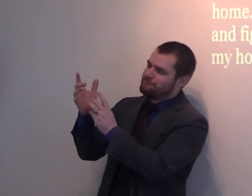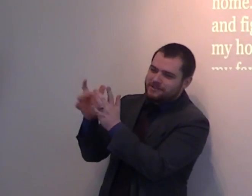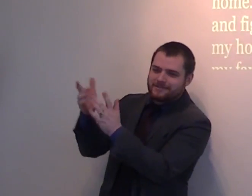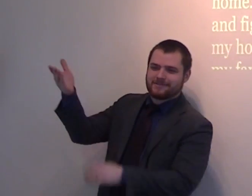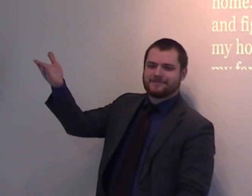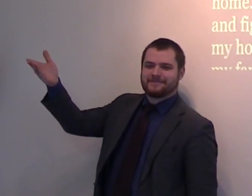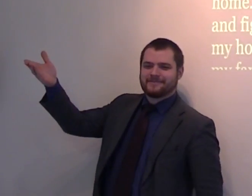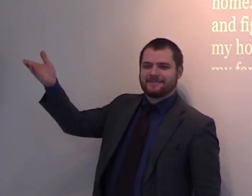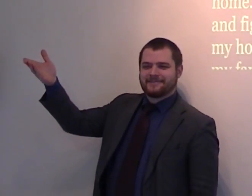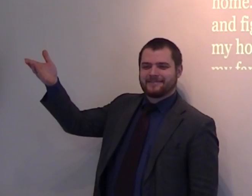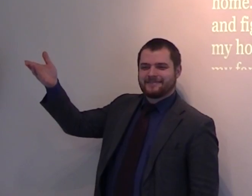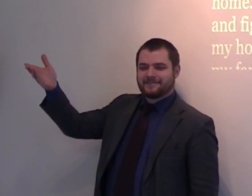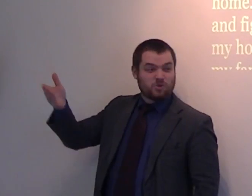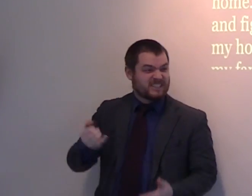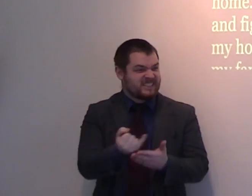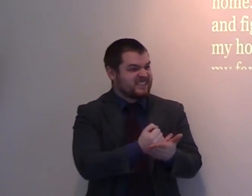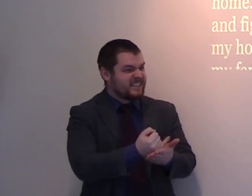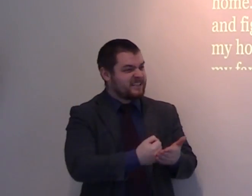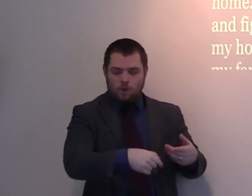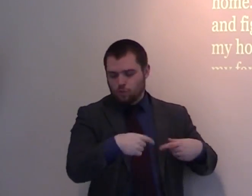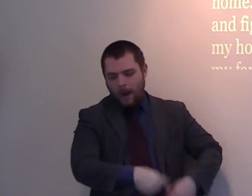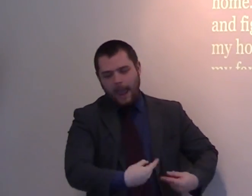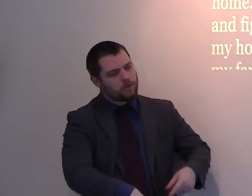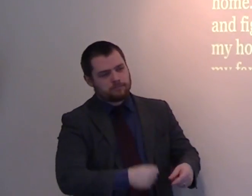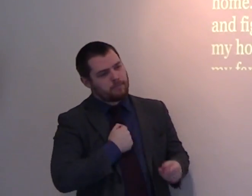I should not allow sinful things into my home.